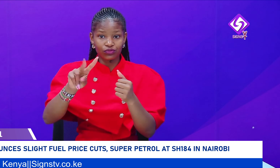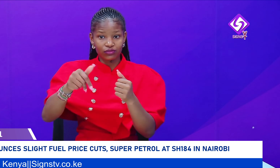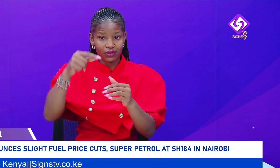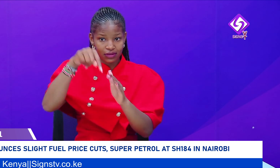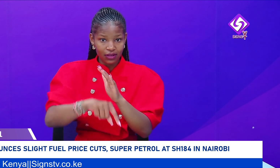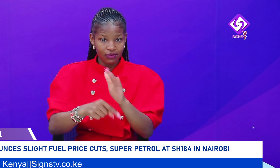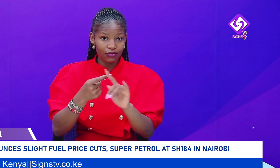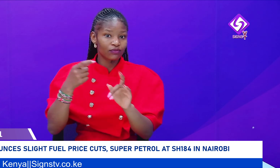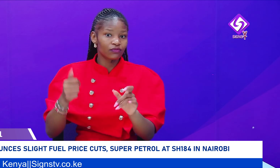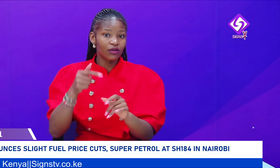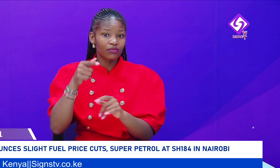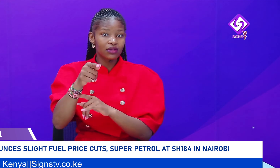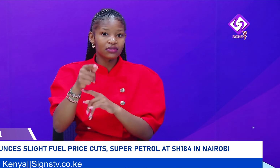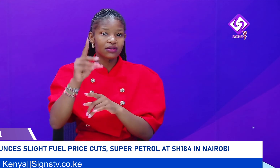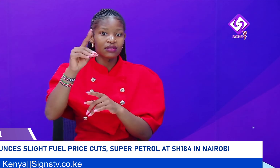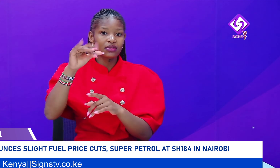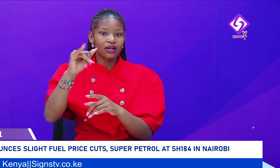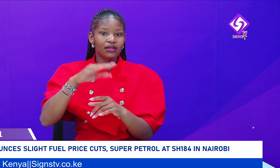184.52 Kenya shillings,